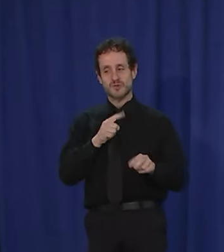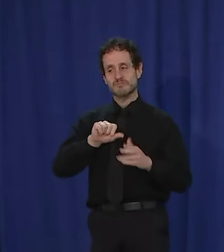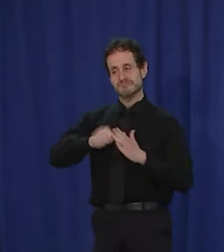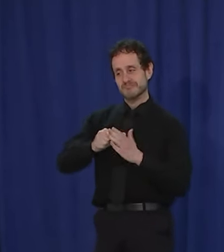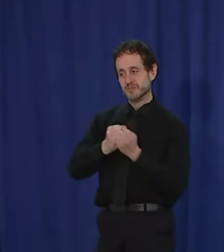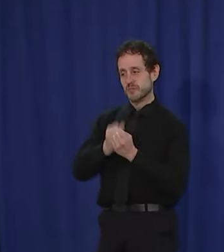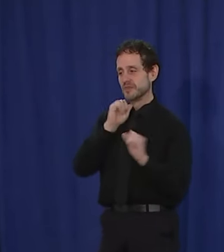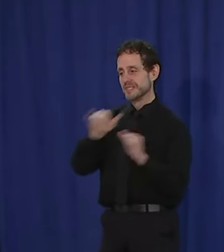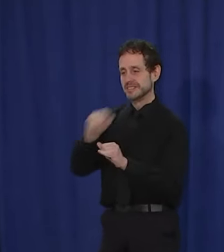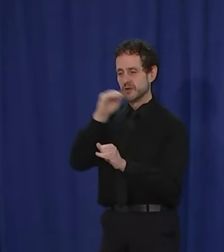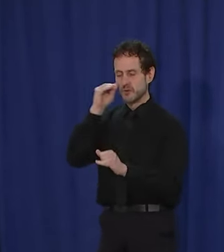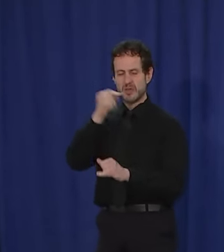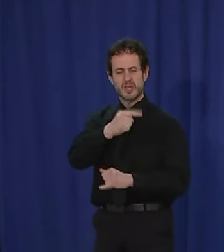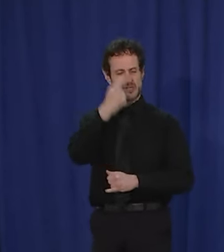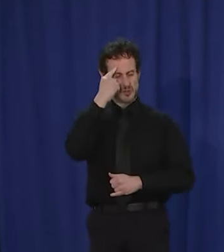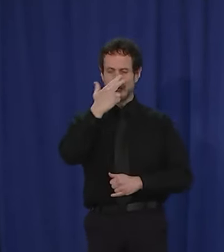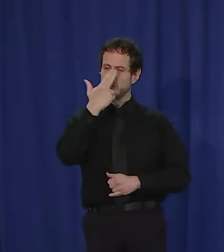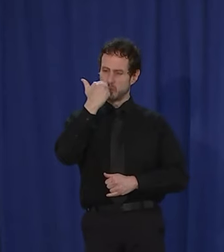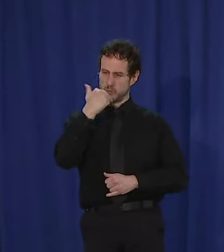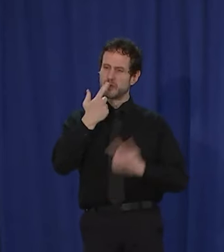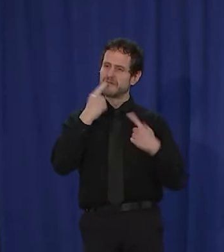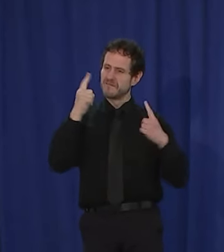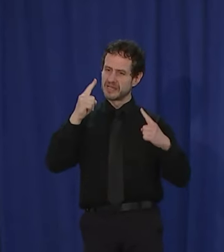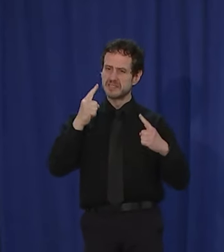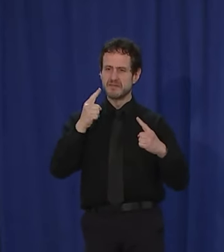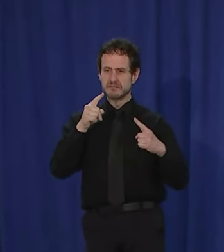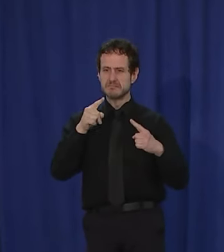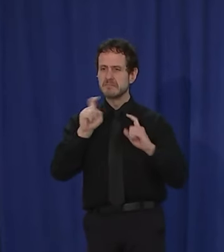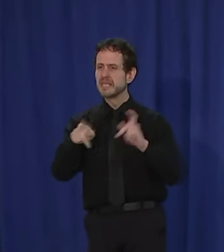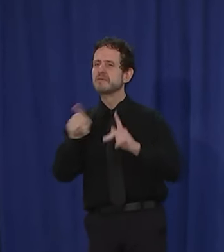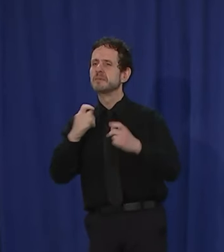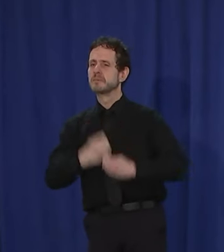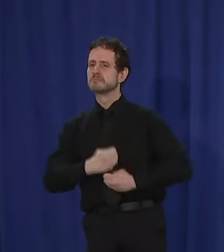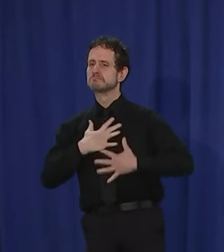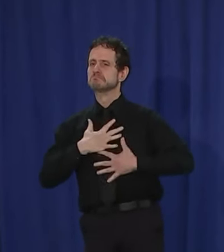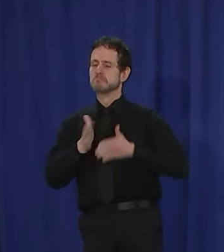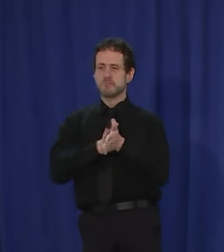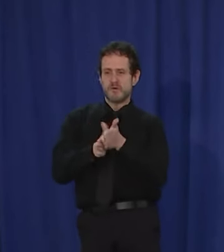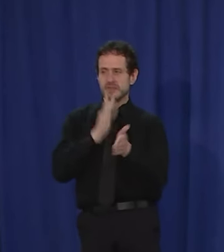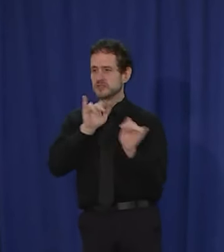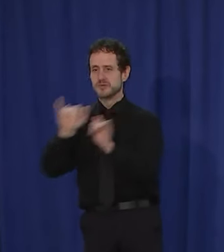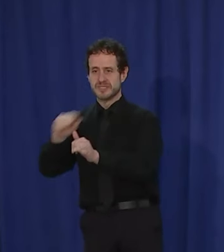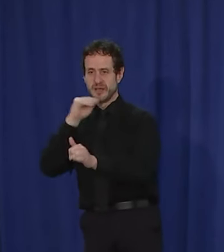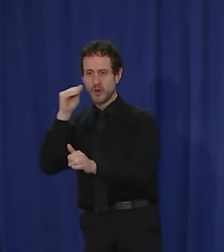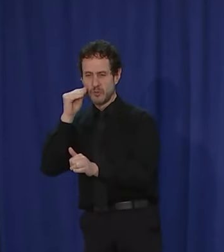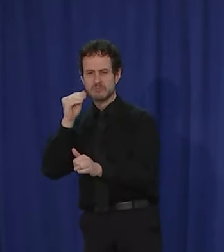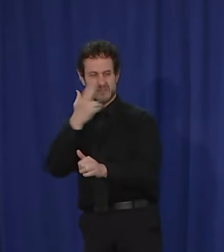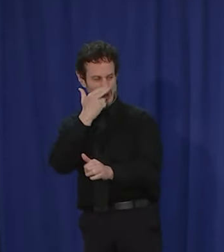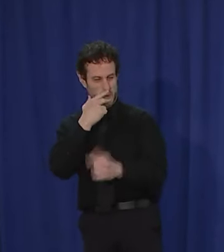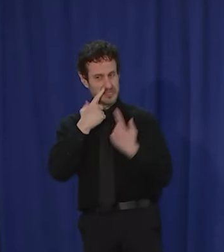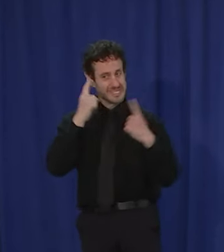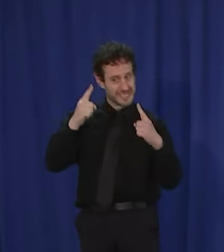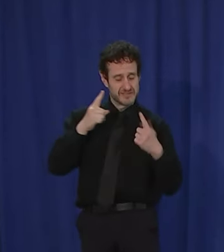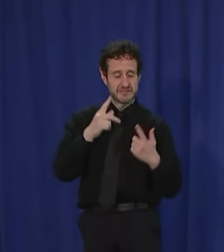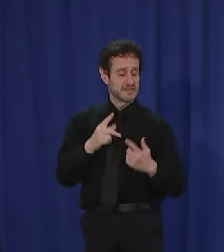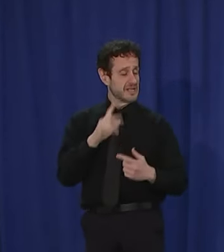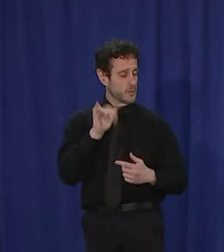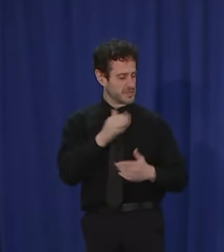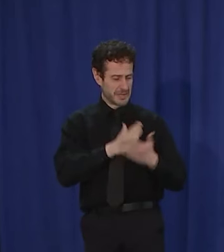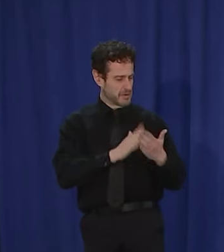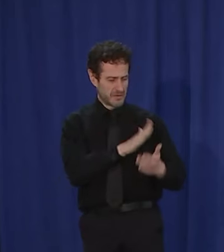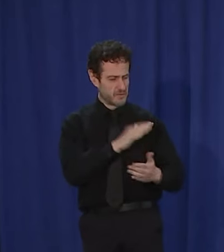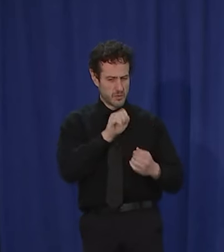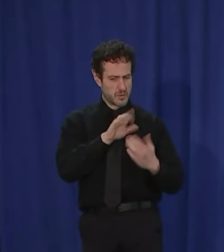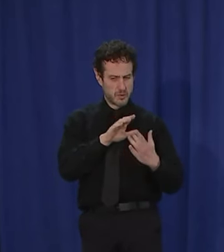asking if you believe humor is effective in motivating Chicagoans to stay at home, and if that was part of the original strategy, or has